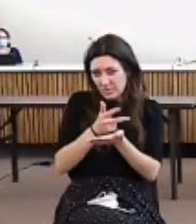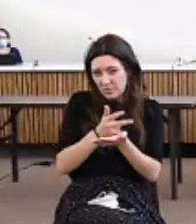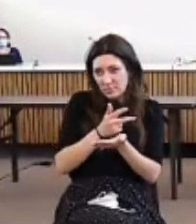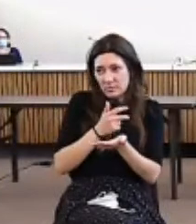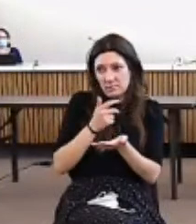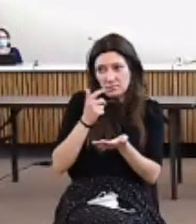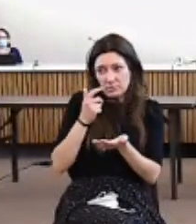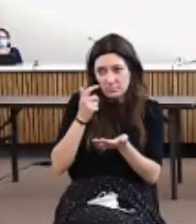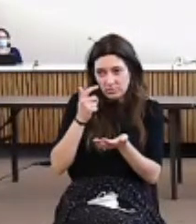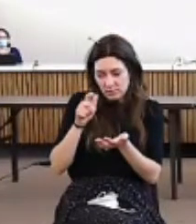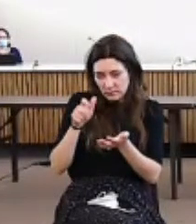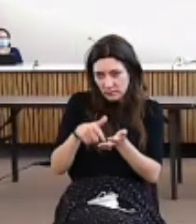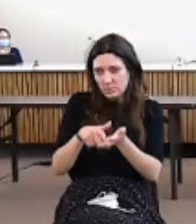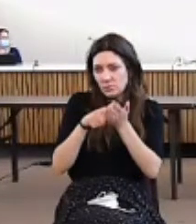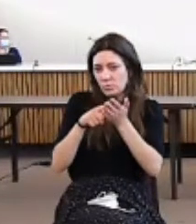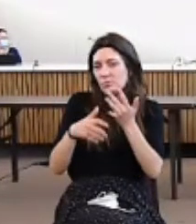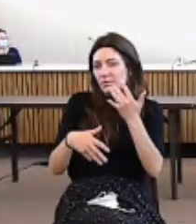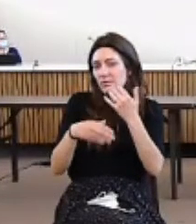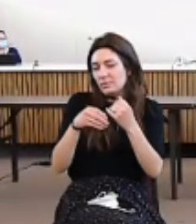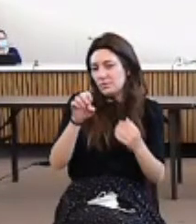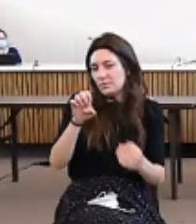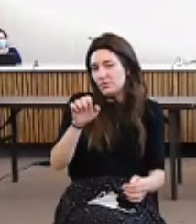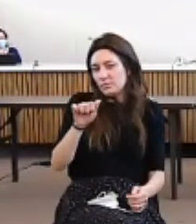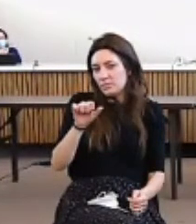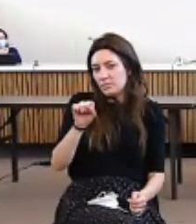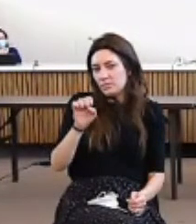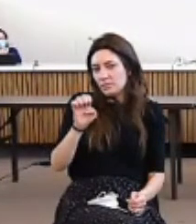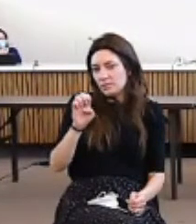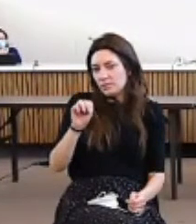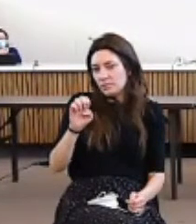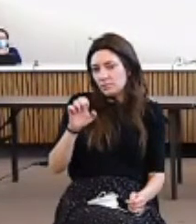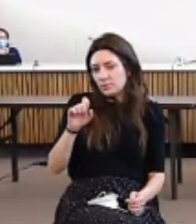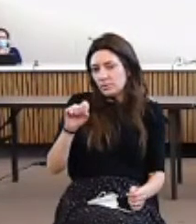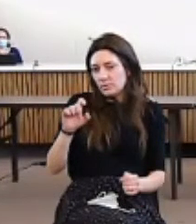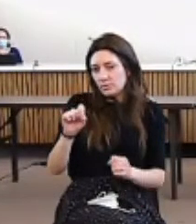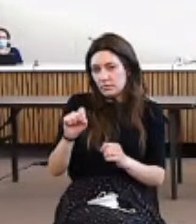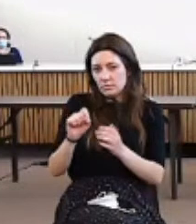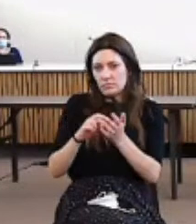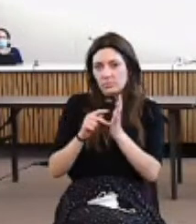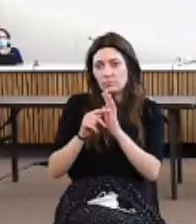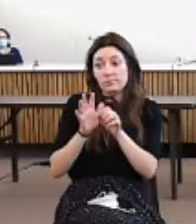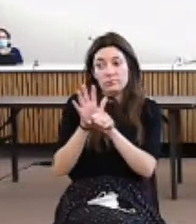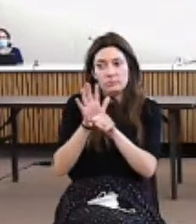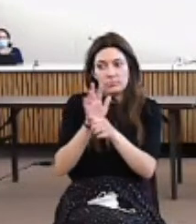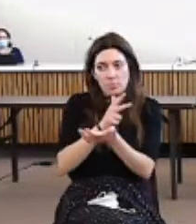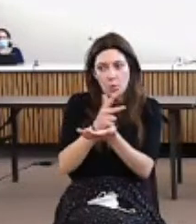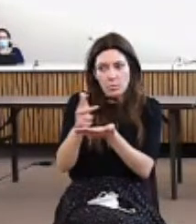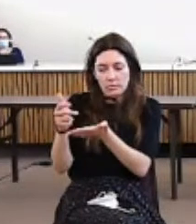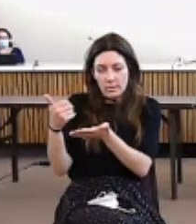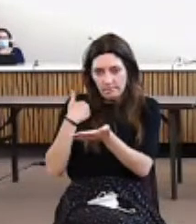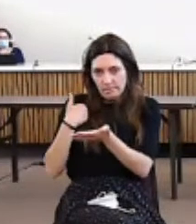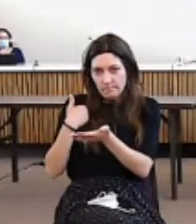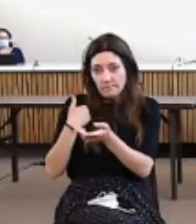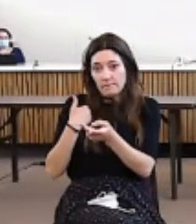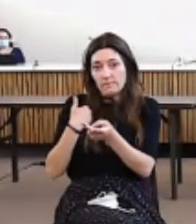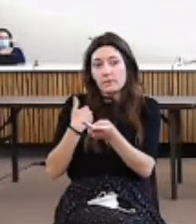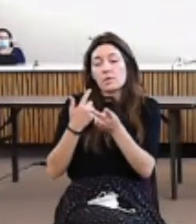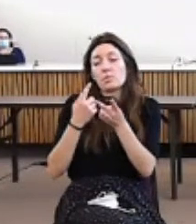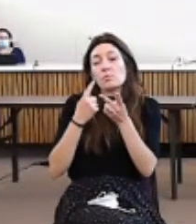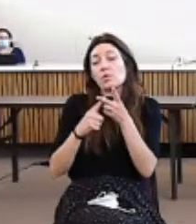be an easement or other agreement providing for the sufficient parking as well as access.